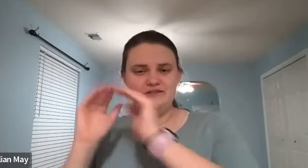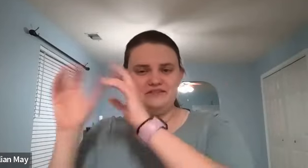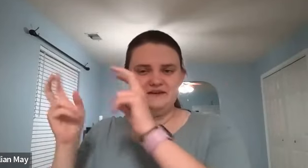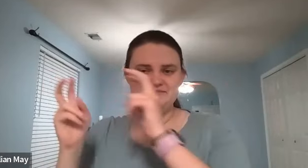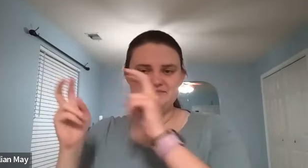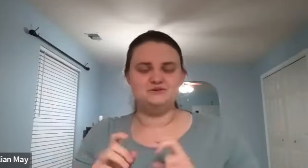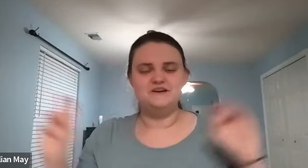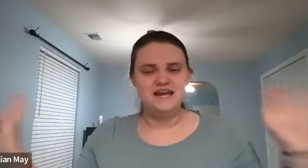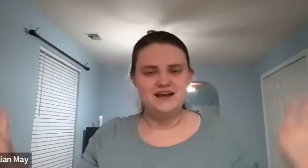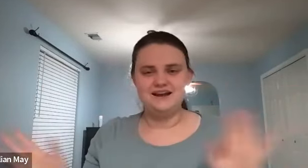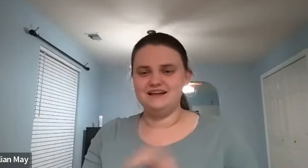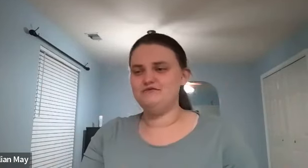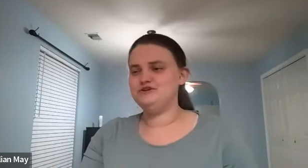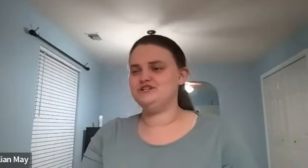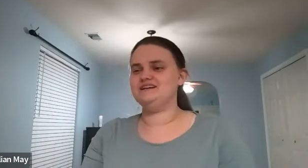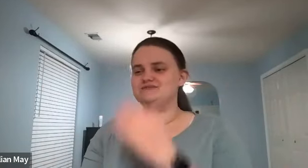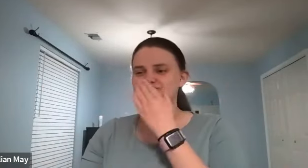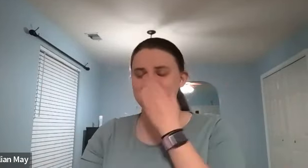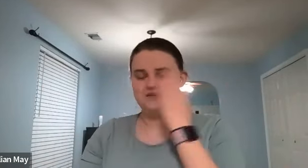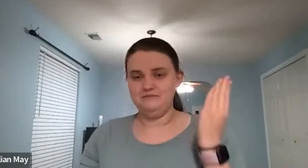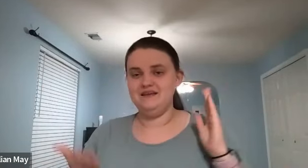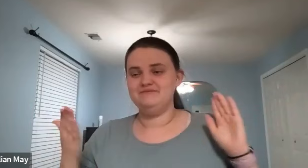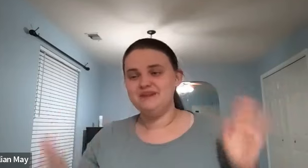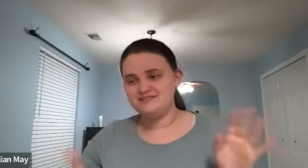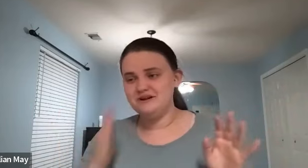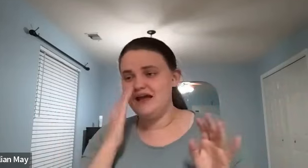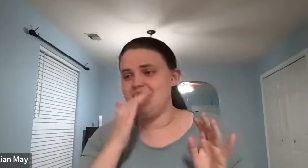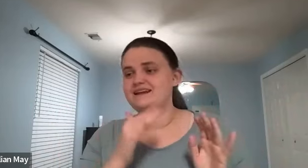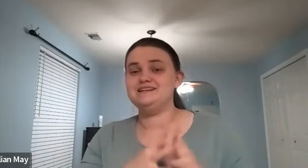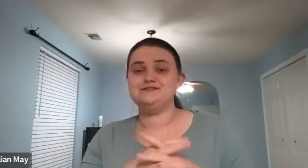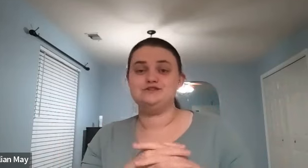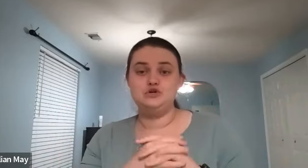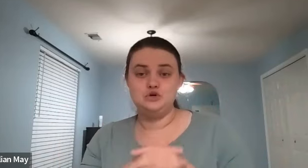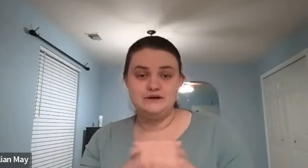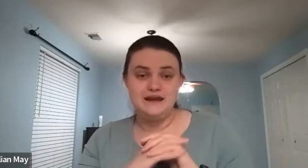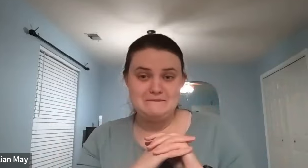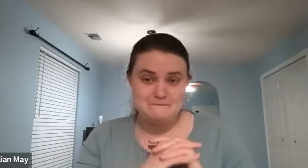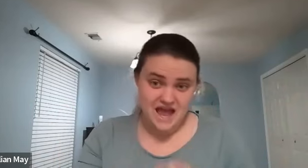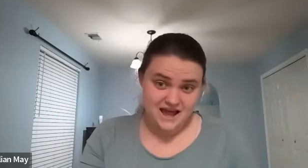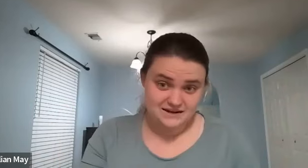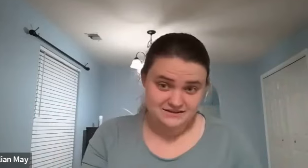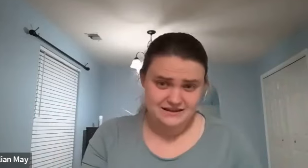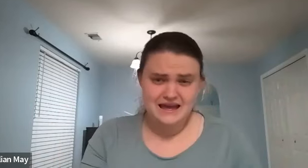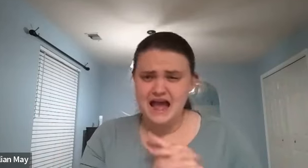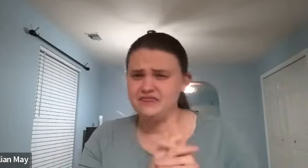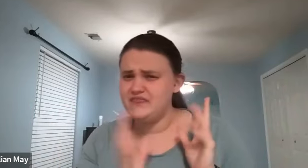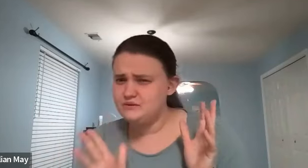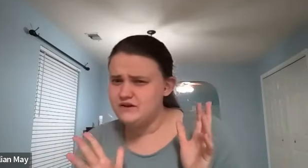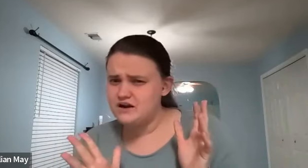the themes are. So it's very chaotic, like I've warned you guys. So my next one I had is good and bad. I think we've gone over